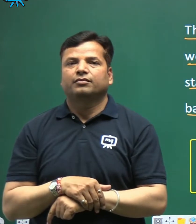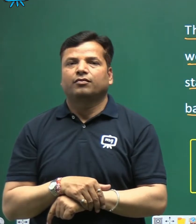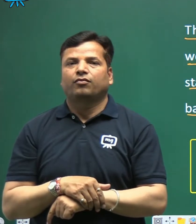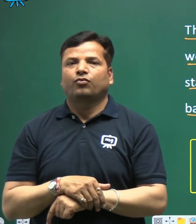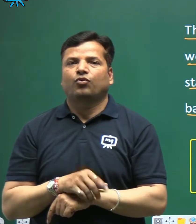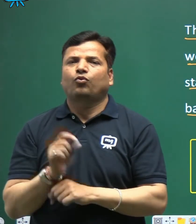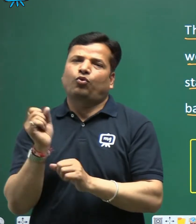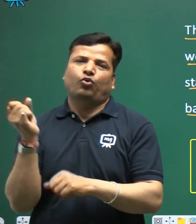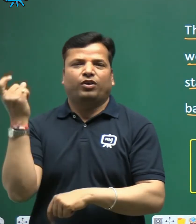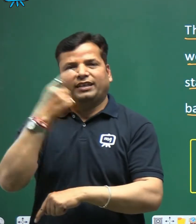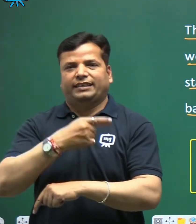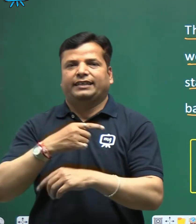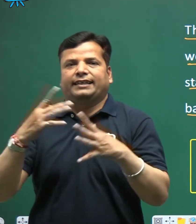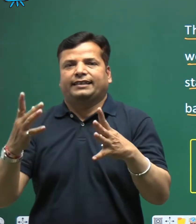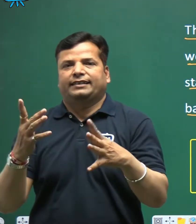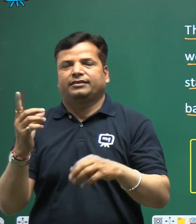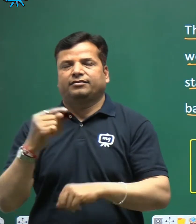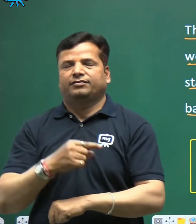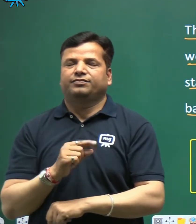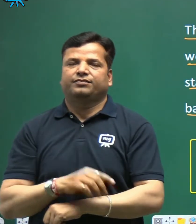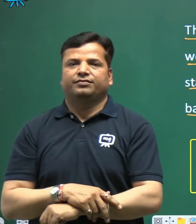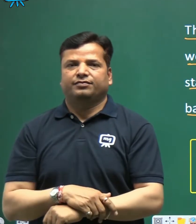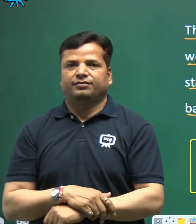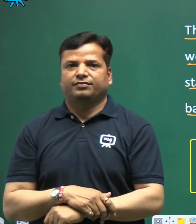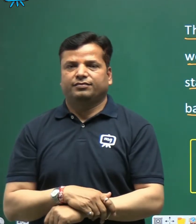for one more day.